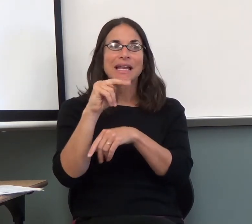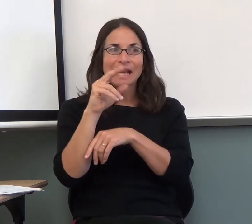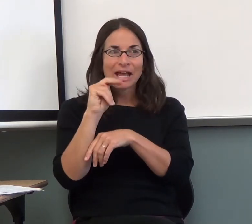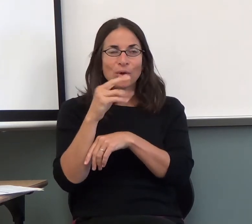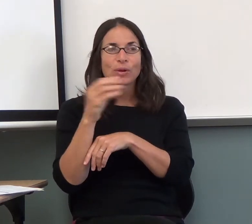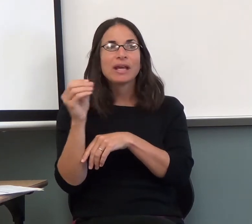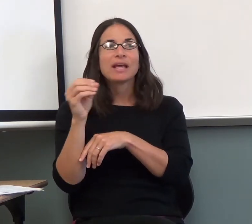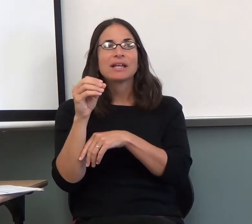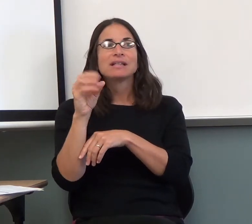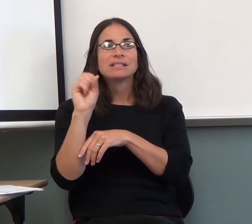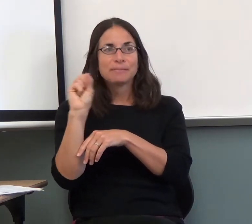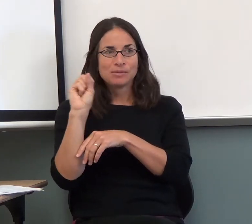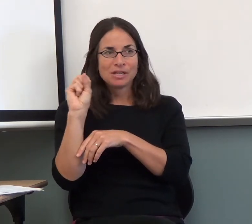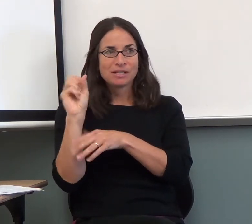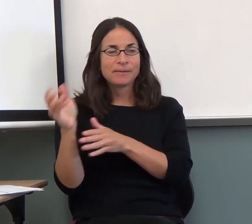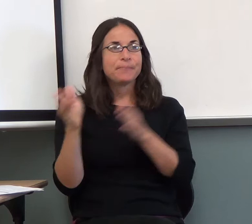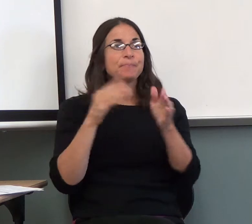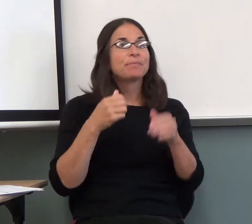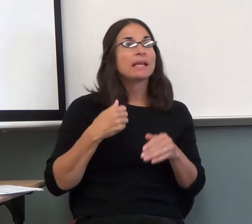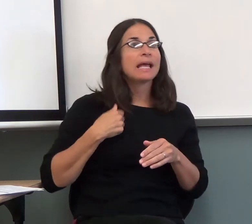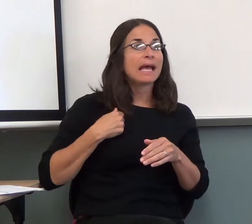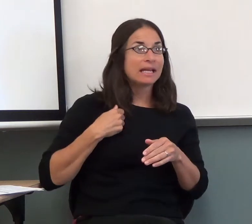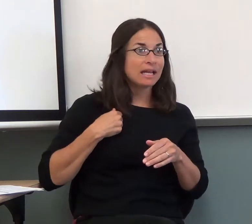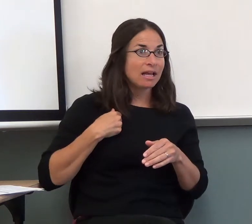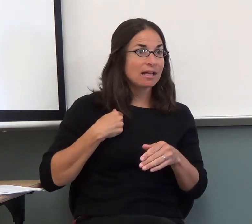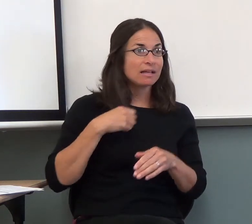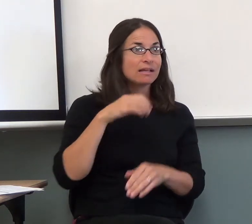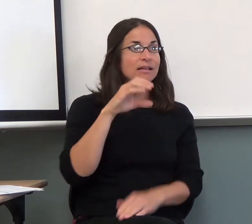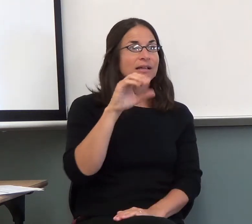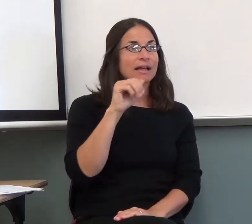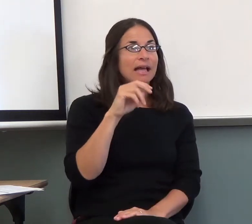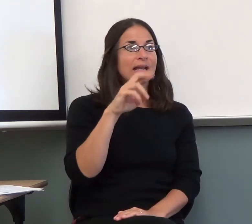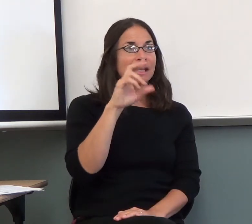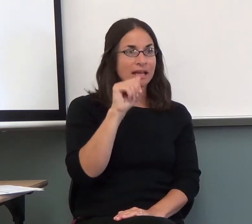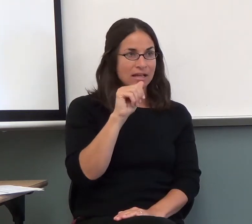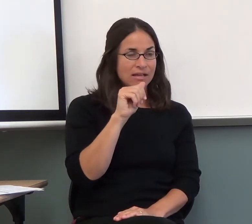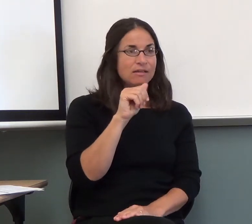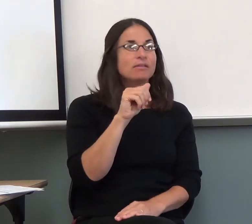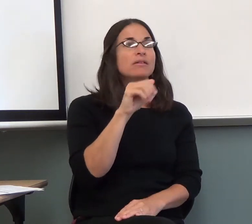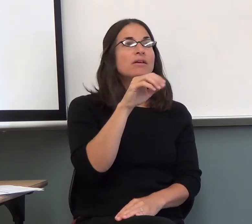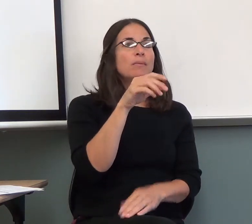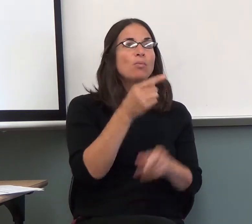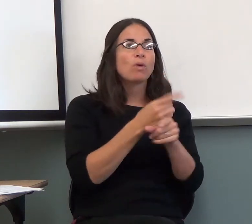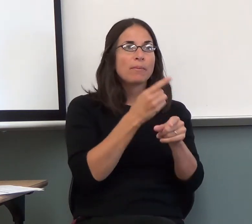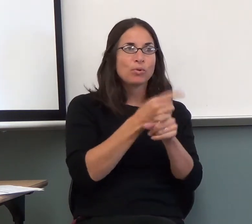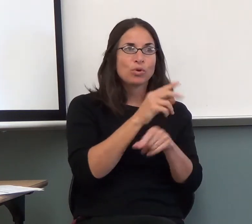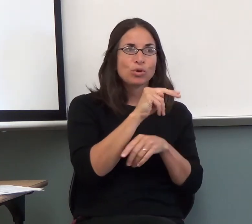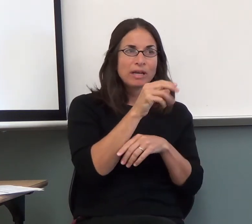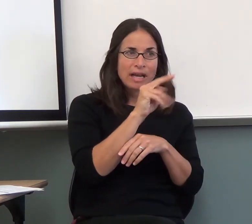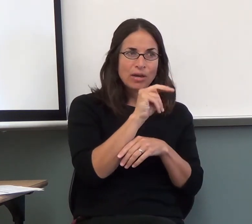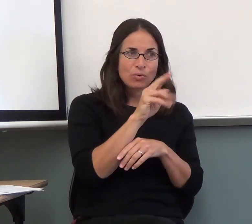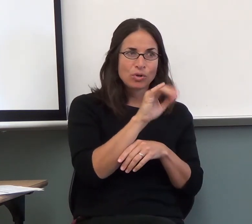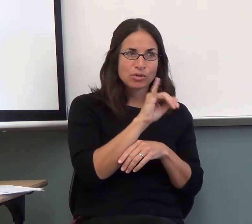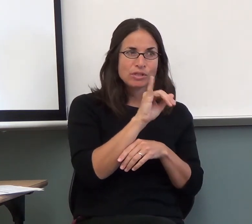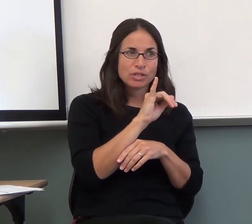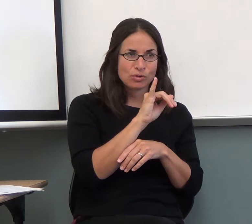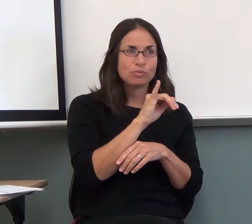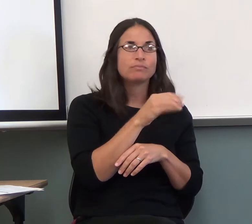is also a noun. Well done. Is it a proper noun? Yeah. Good, thank you. It is, because it specifically identifies a